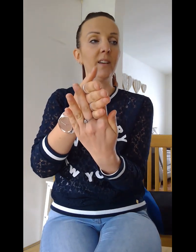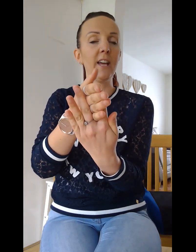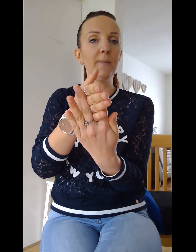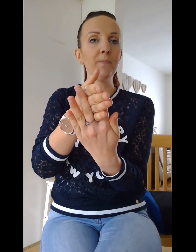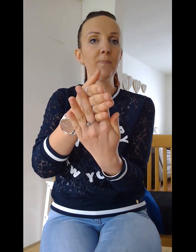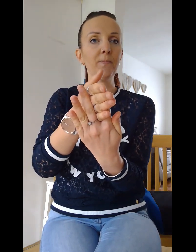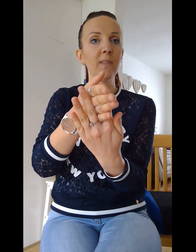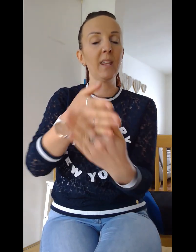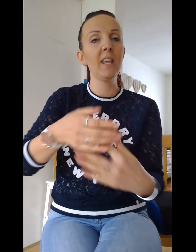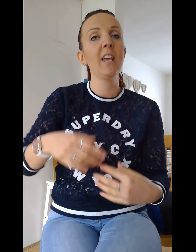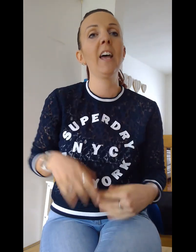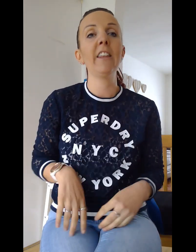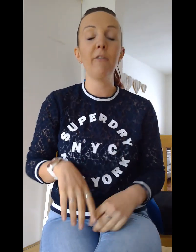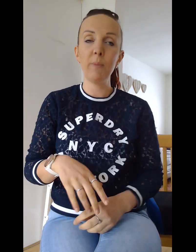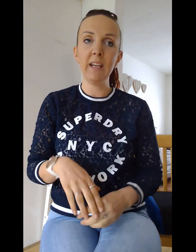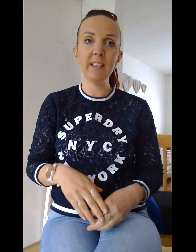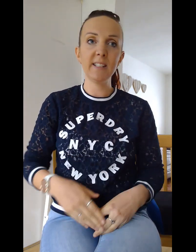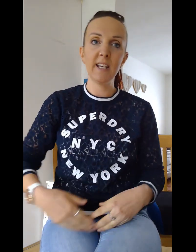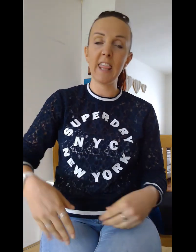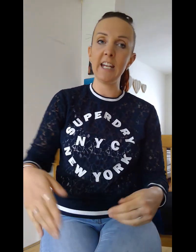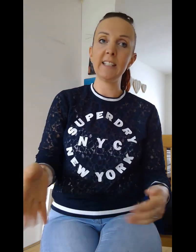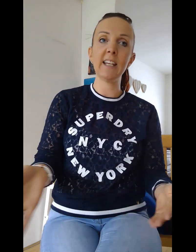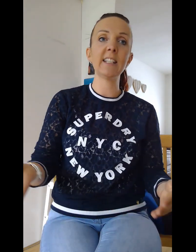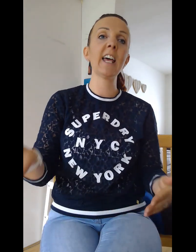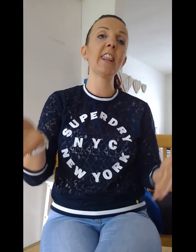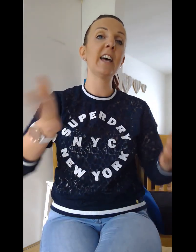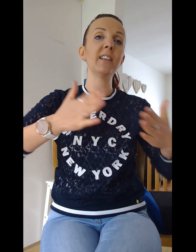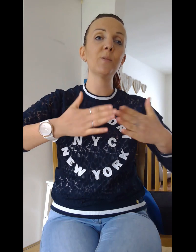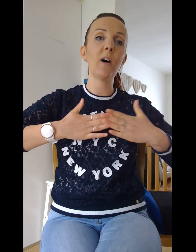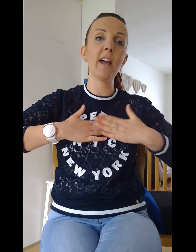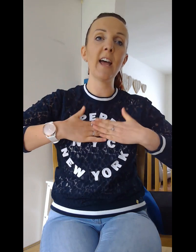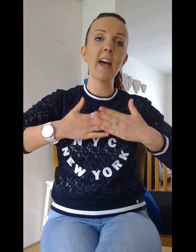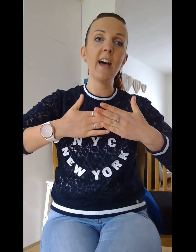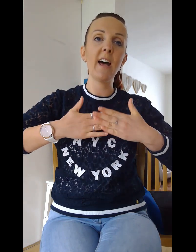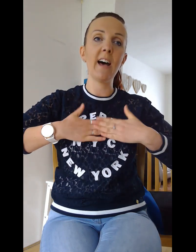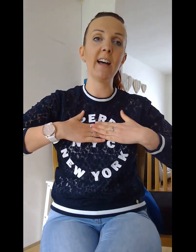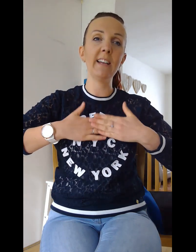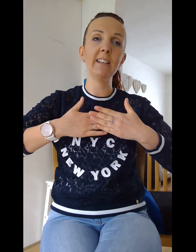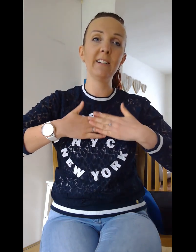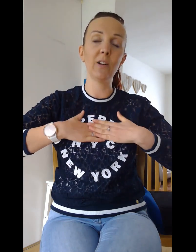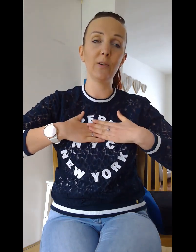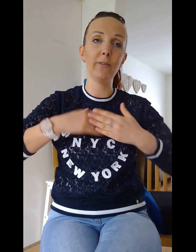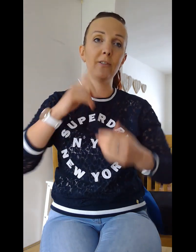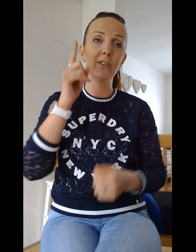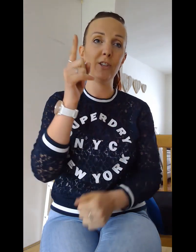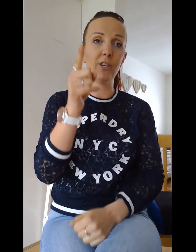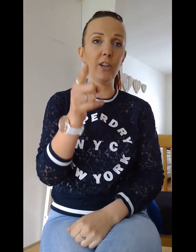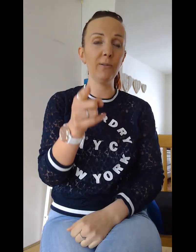okay? And that repeats, and then it says, that's why I love you.